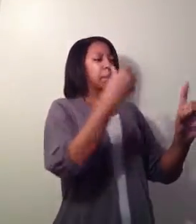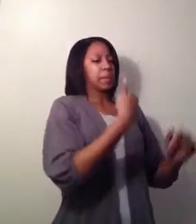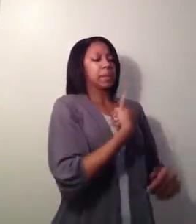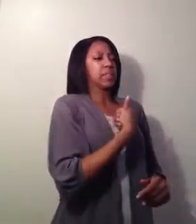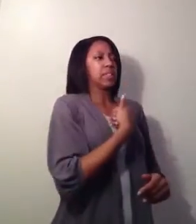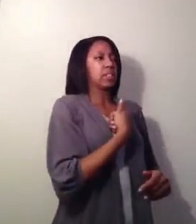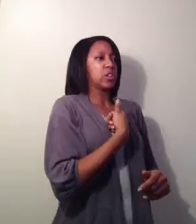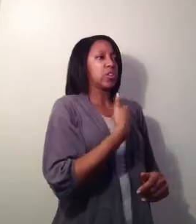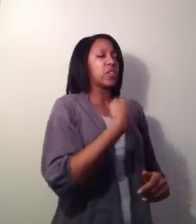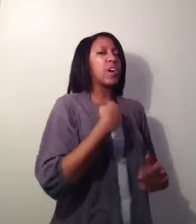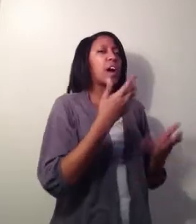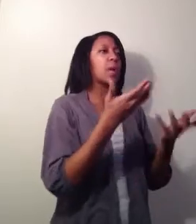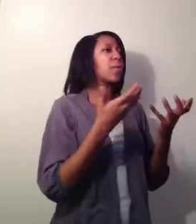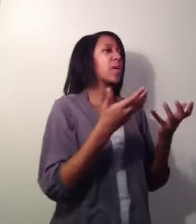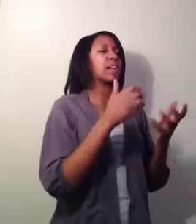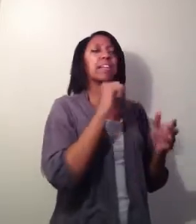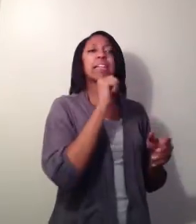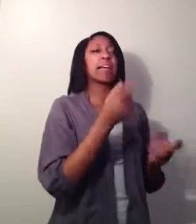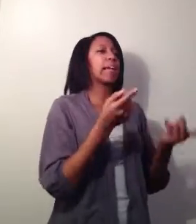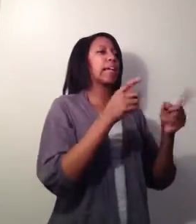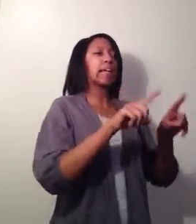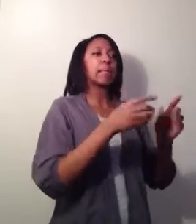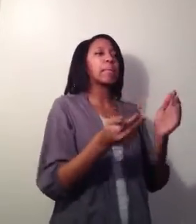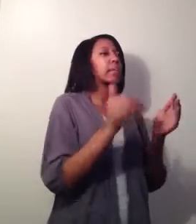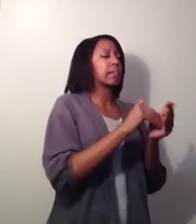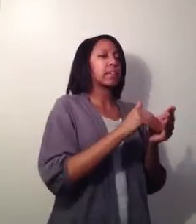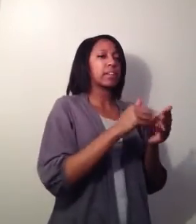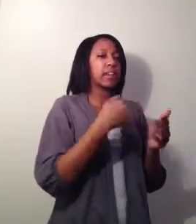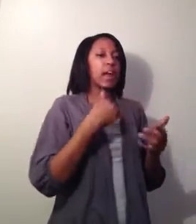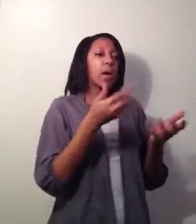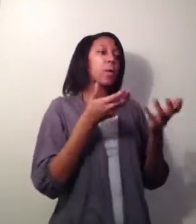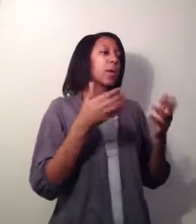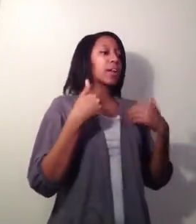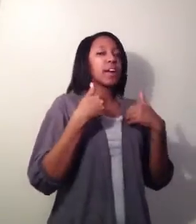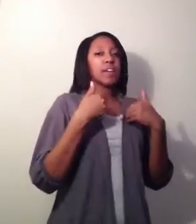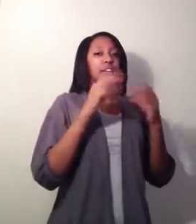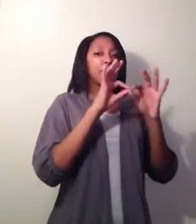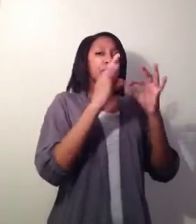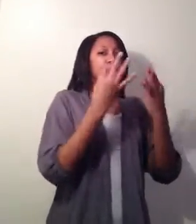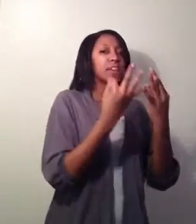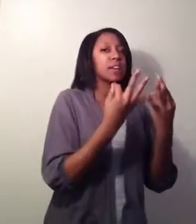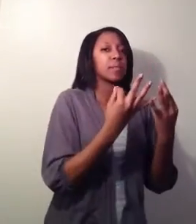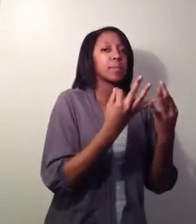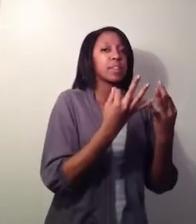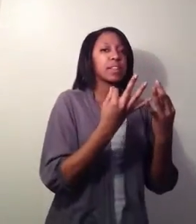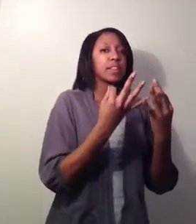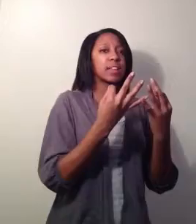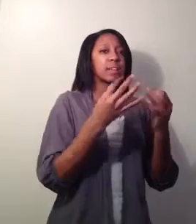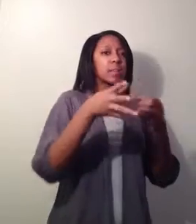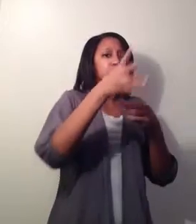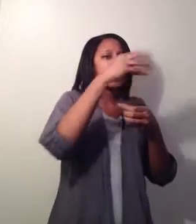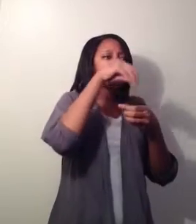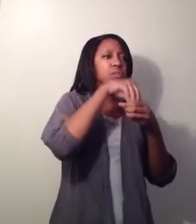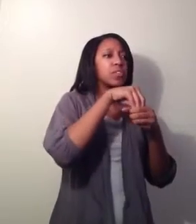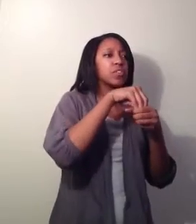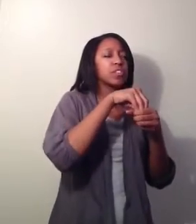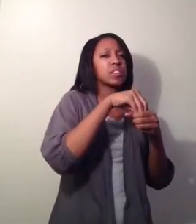again. I wanted to have a family and be a part of something good, something positive, and not to